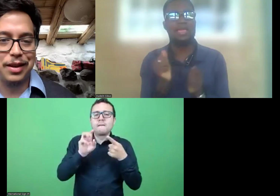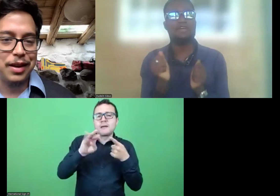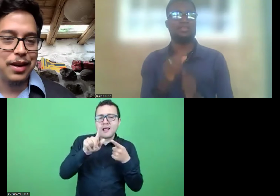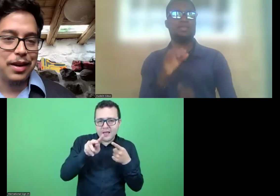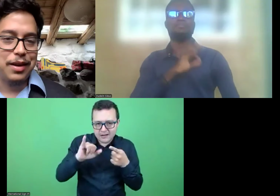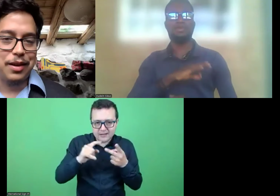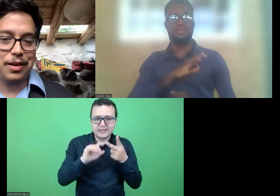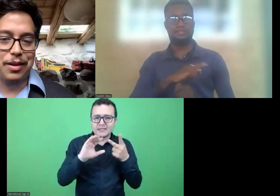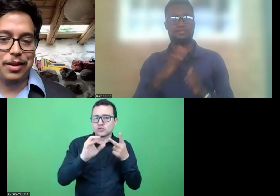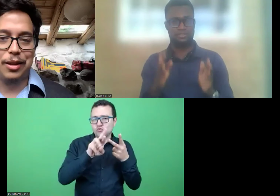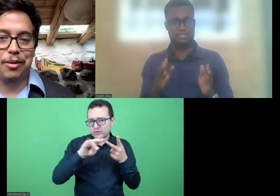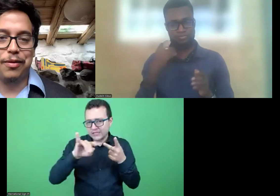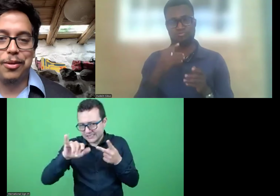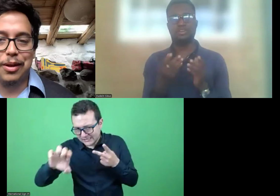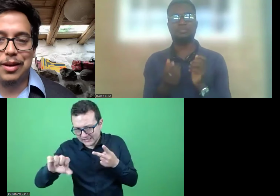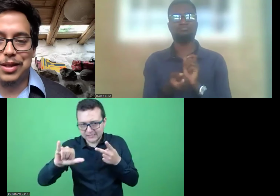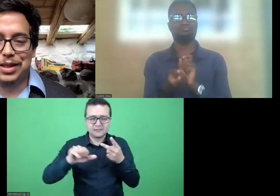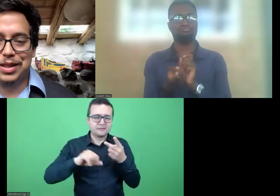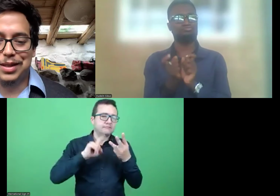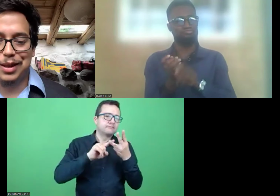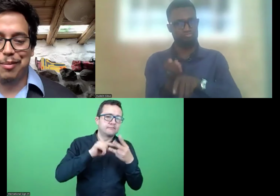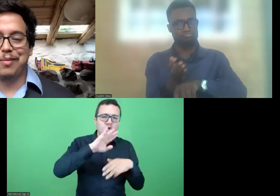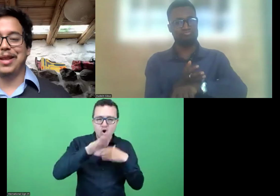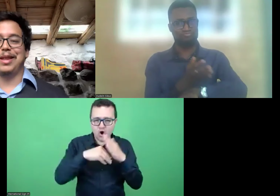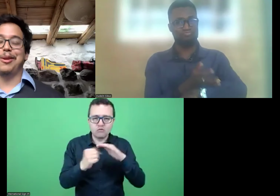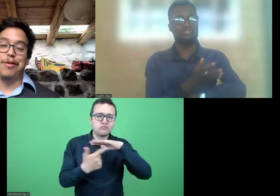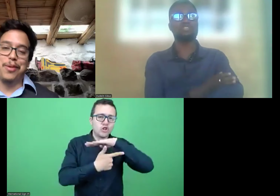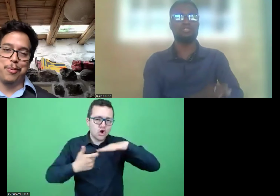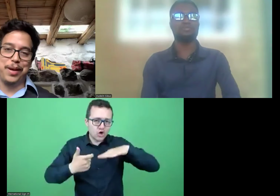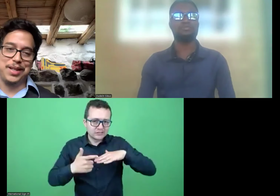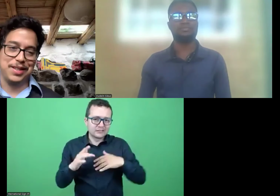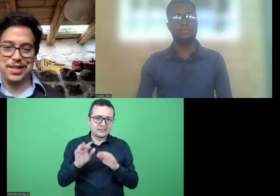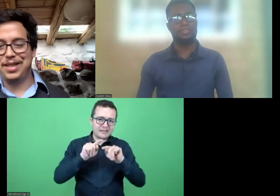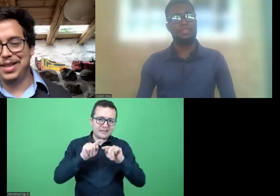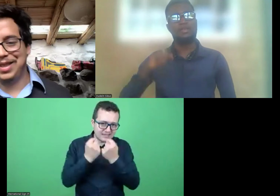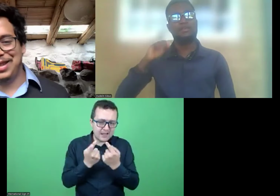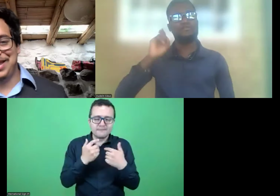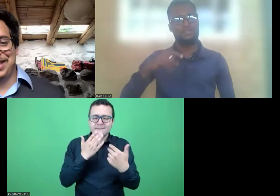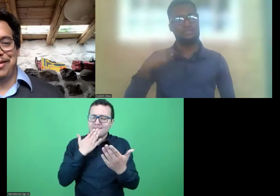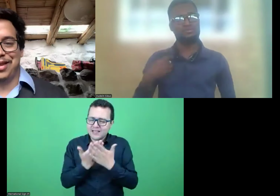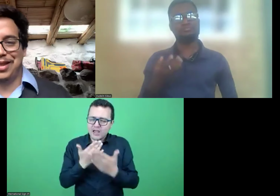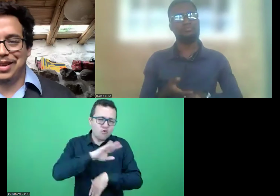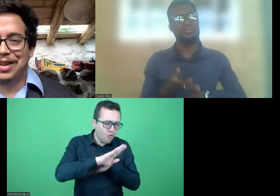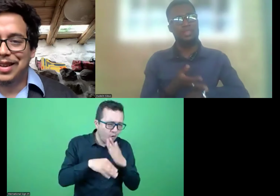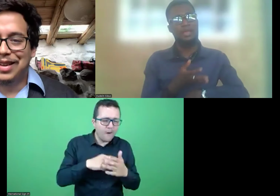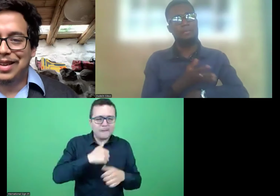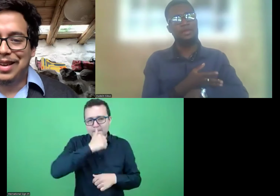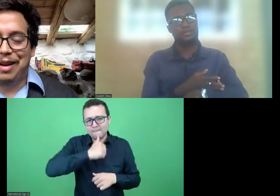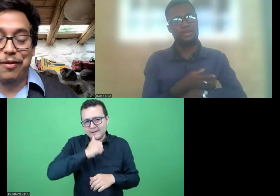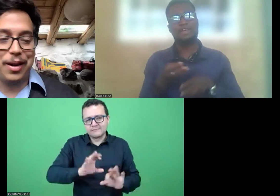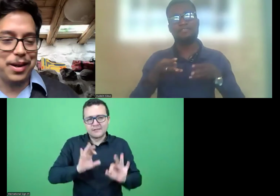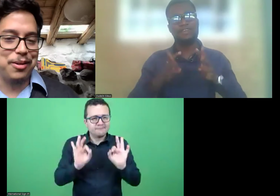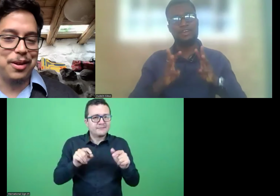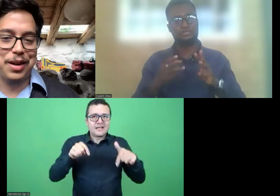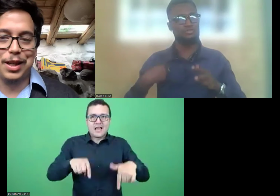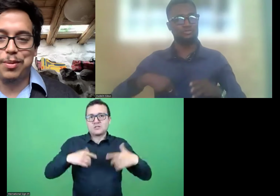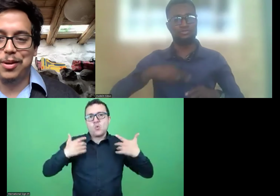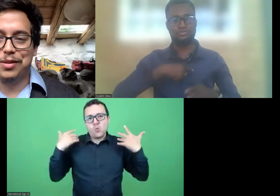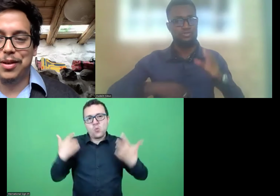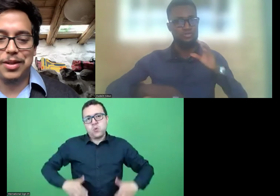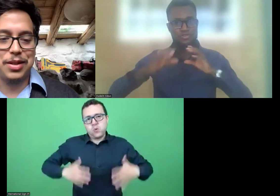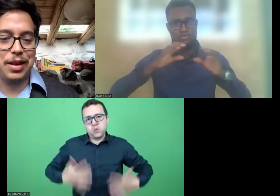Chrissy. Thank you to all the logistics team, and thank you all for your patience. This is definitely a very good